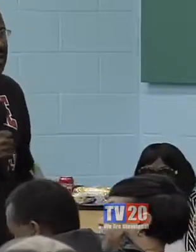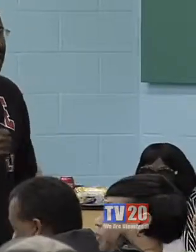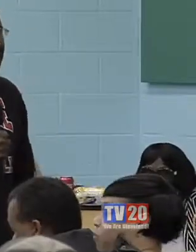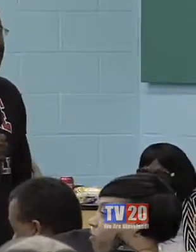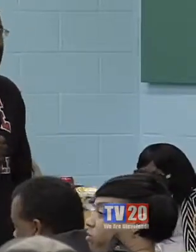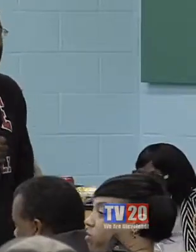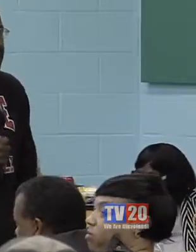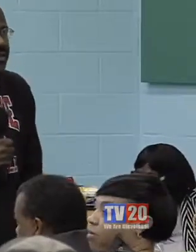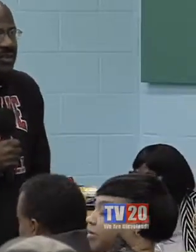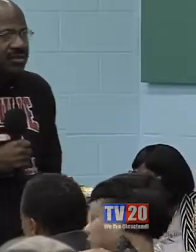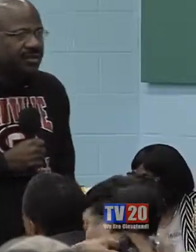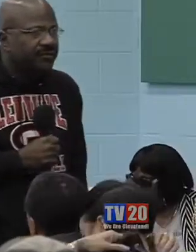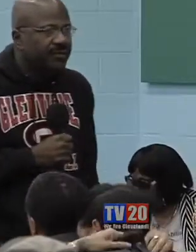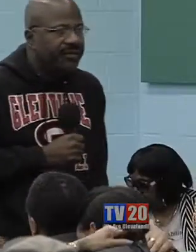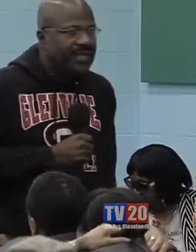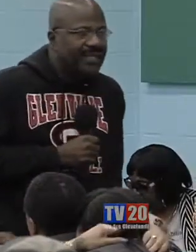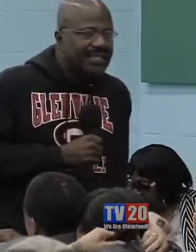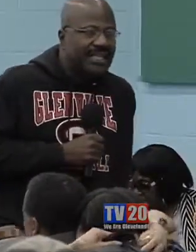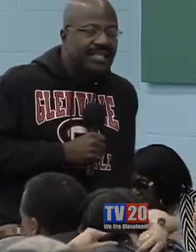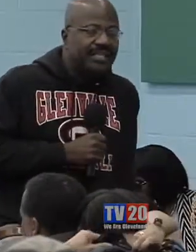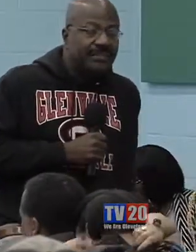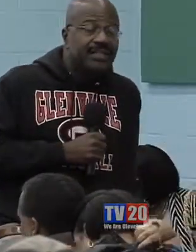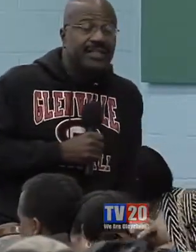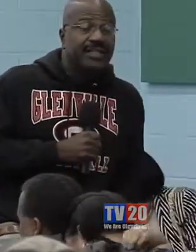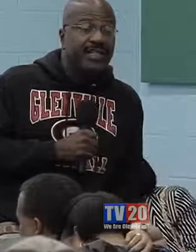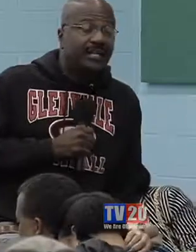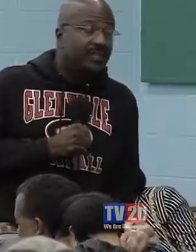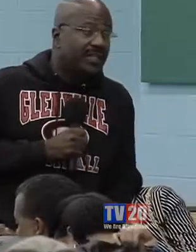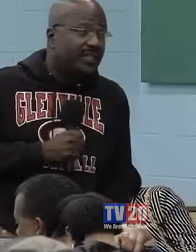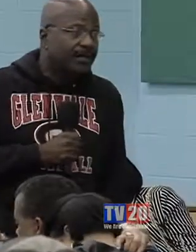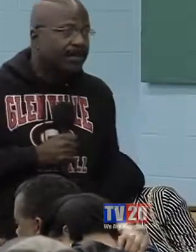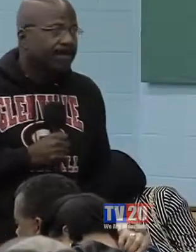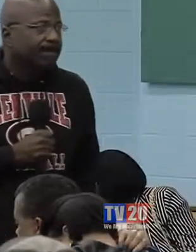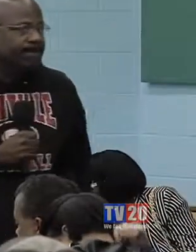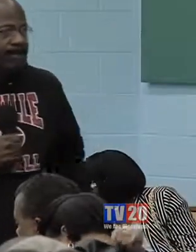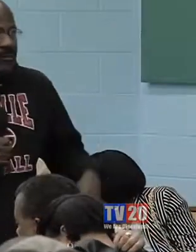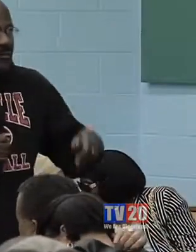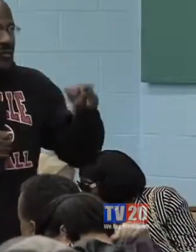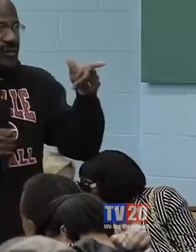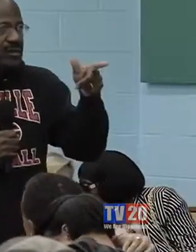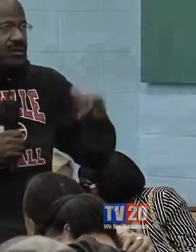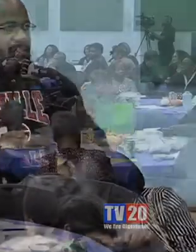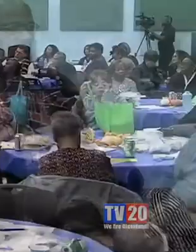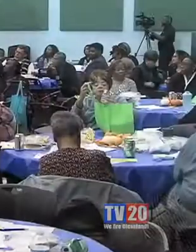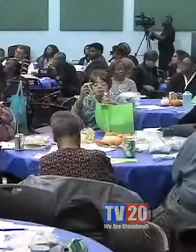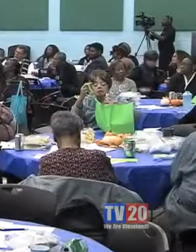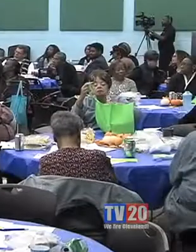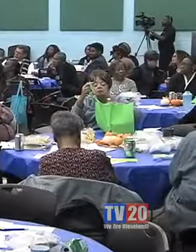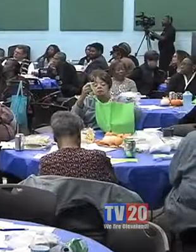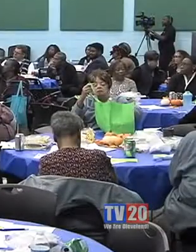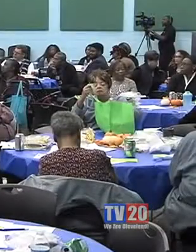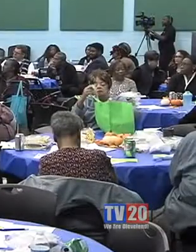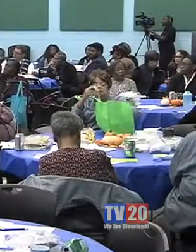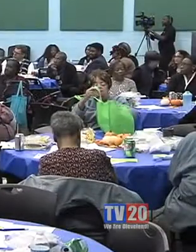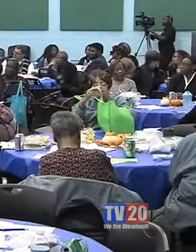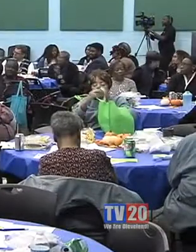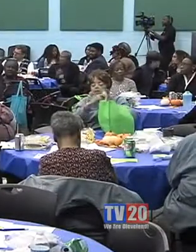suspension and you can have more children there for their ADA, especially ADA week. Yeah. It's important that it is done,